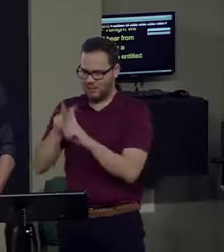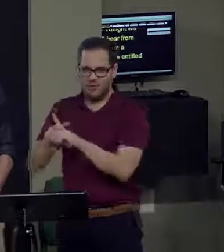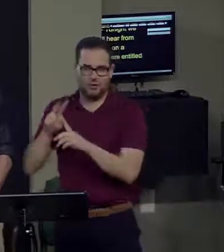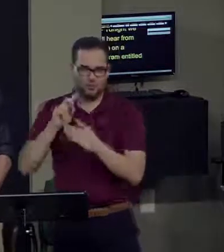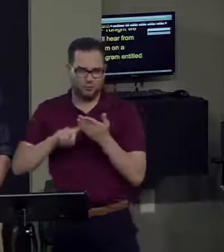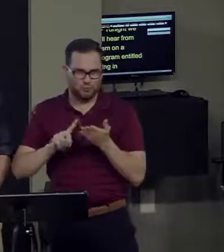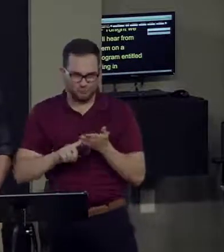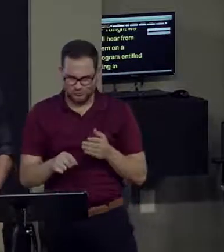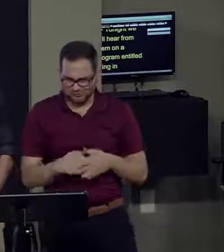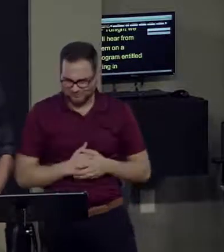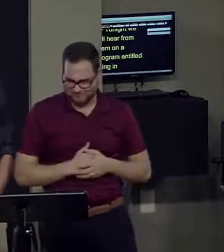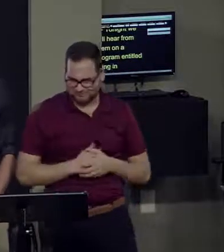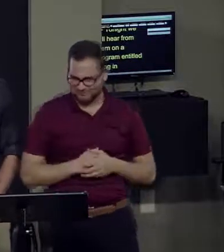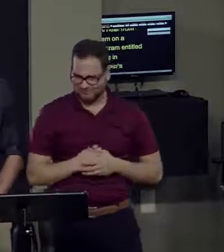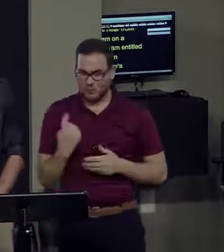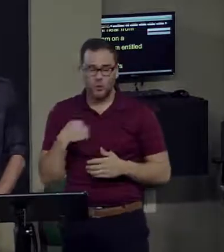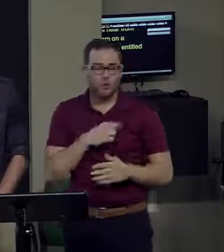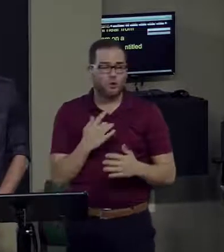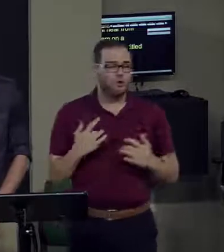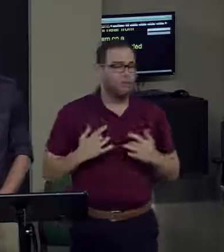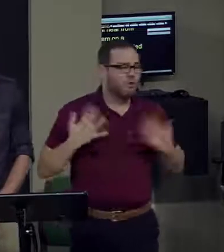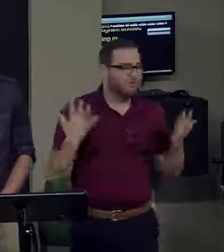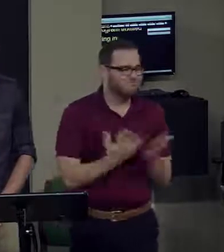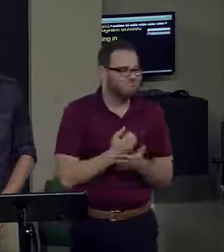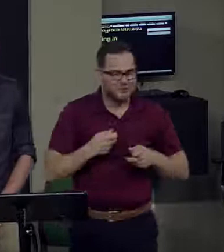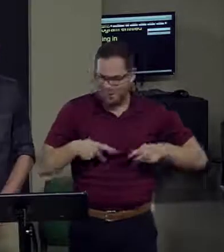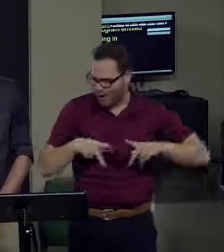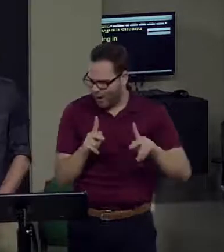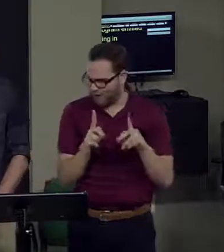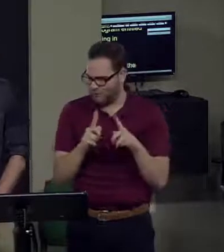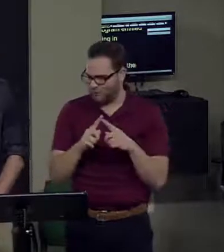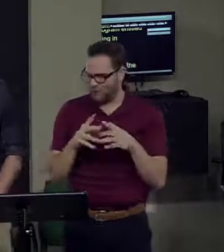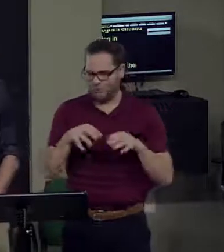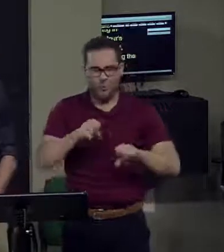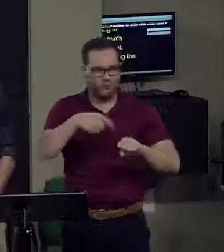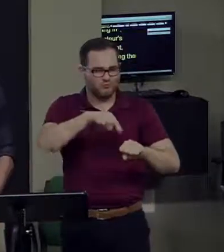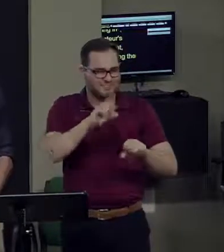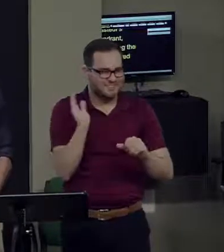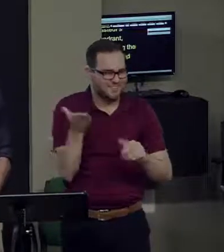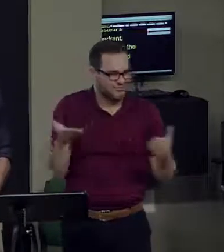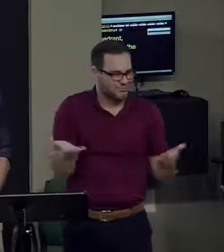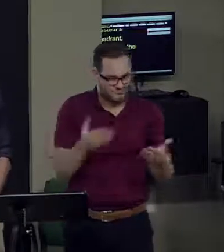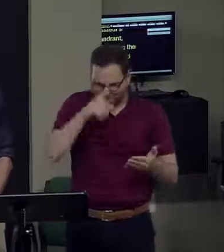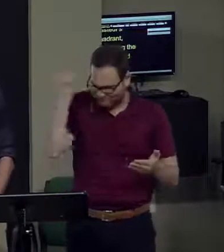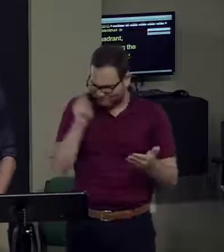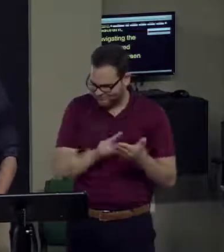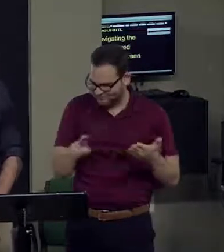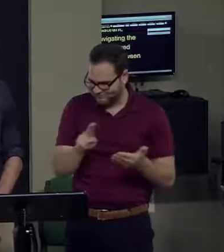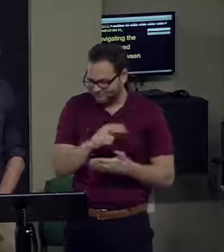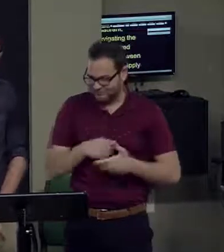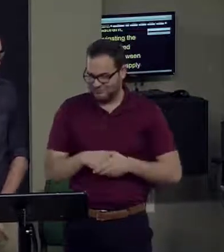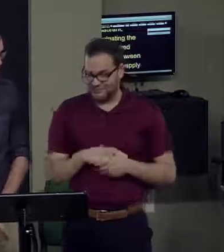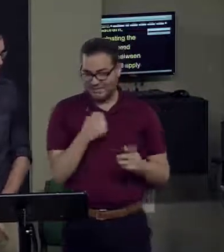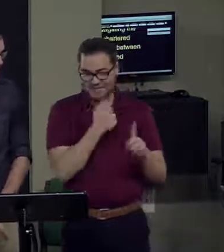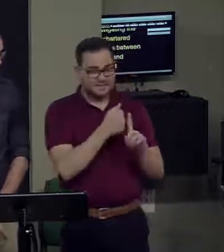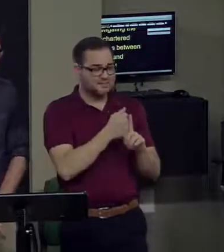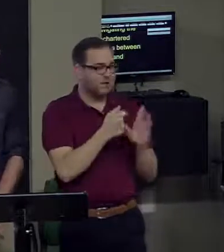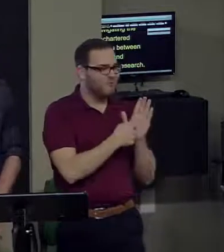Between Basic and Applied Research. We are thrilled to have the opportunity to host this presentation